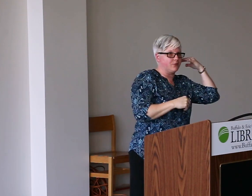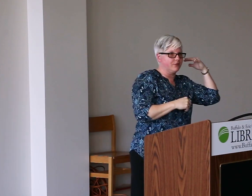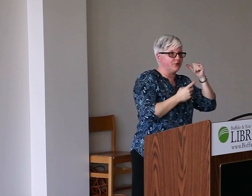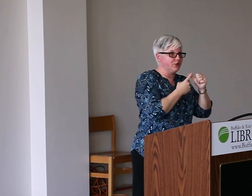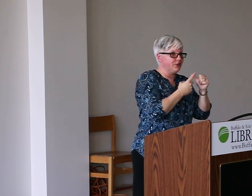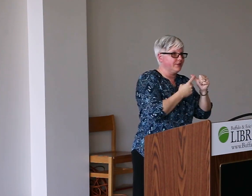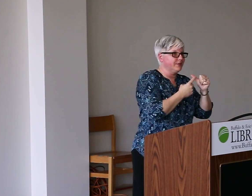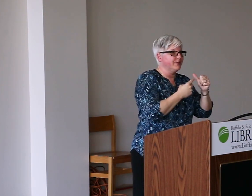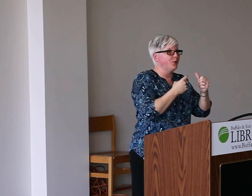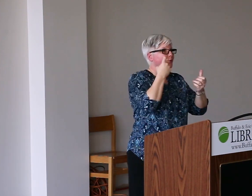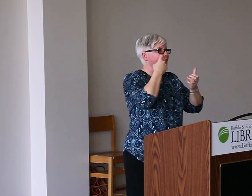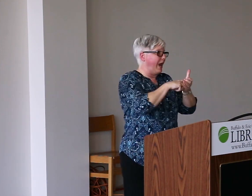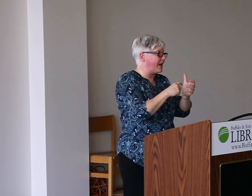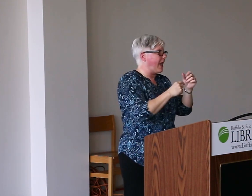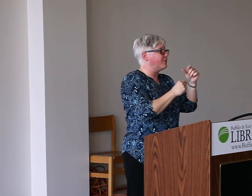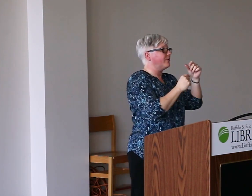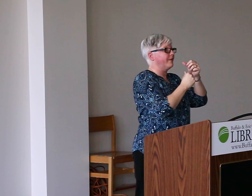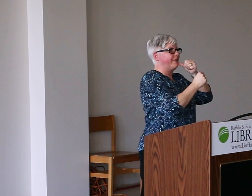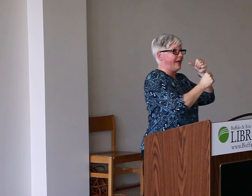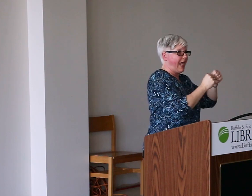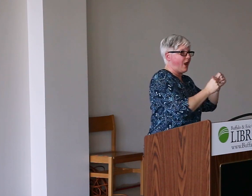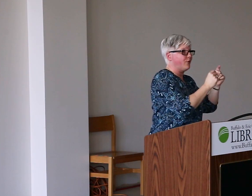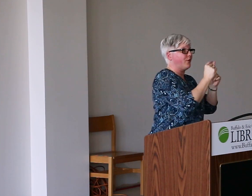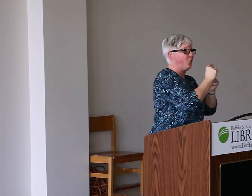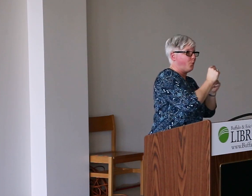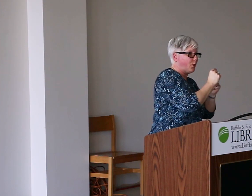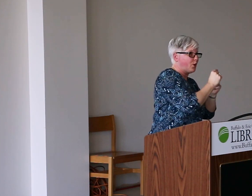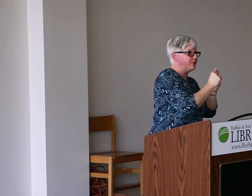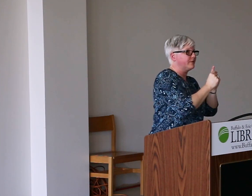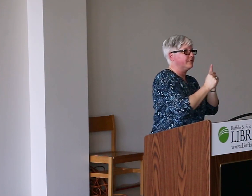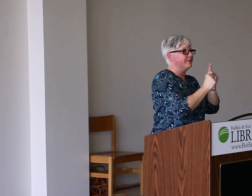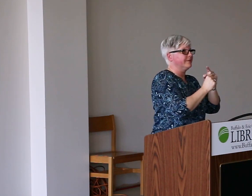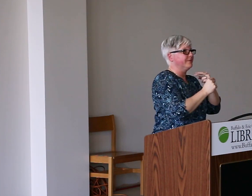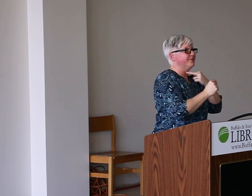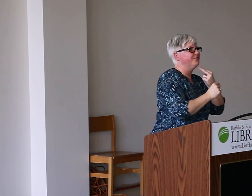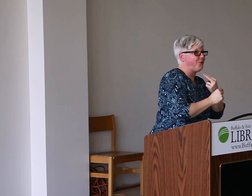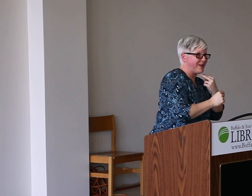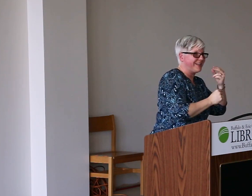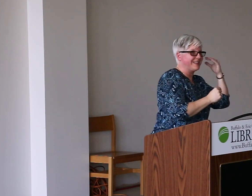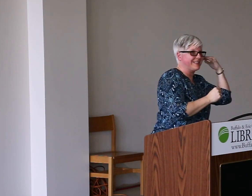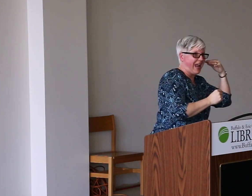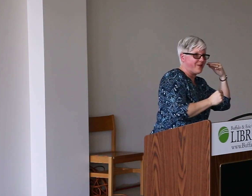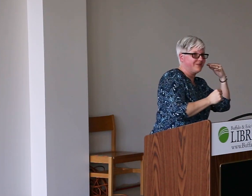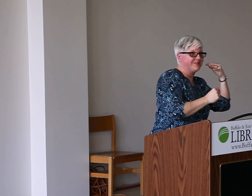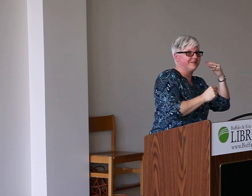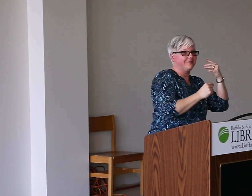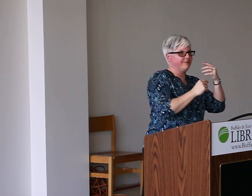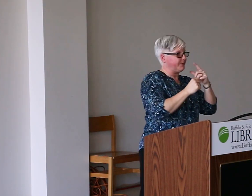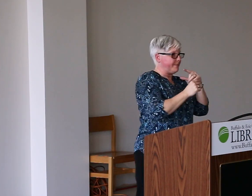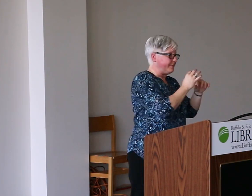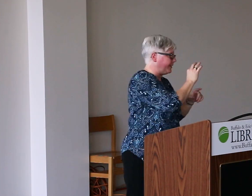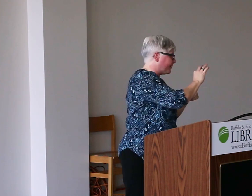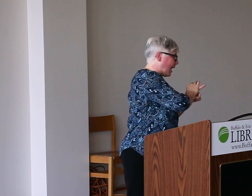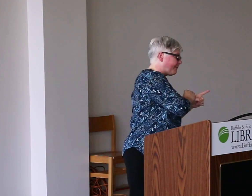was trained to recognize sound first, to recognize letters of words, the voice, the sounds,